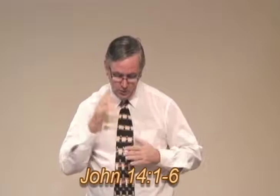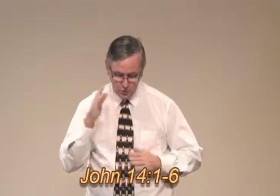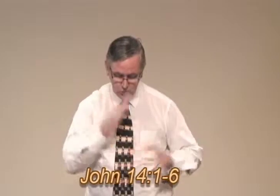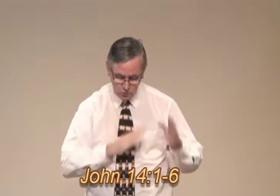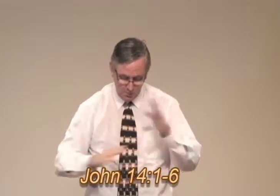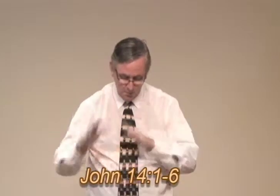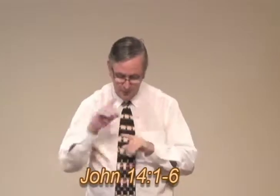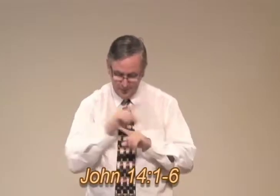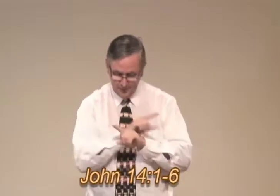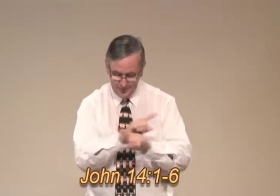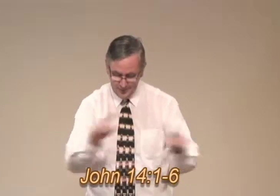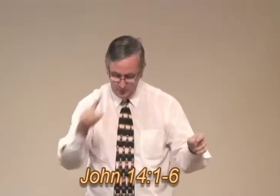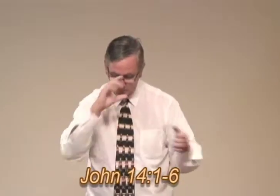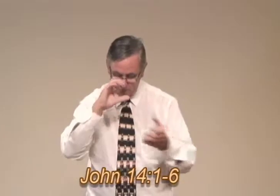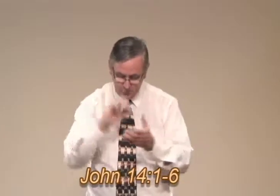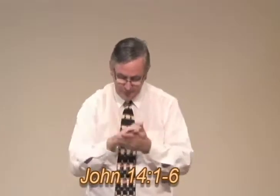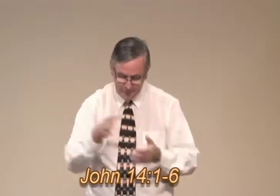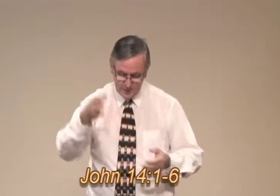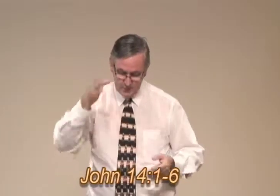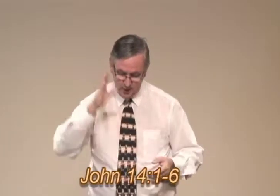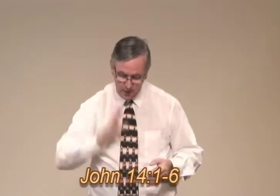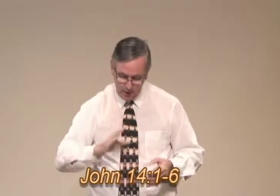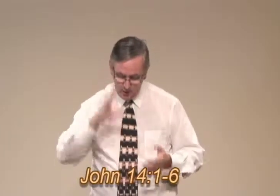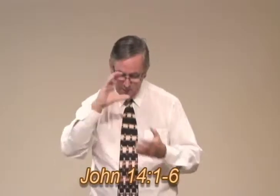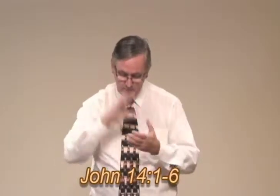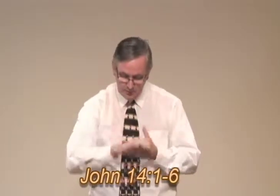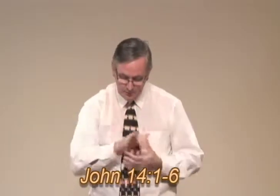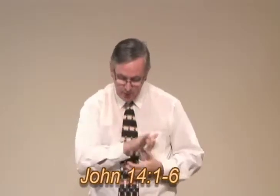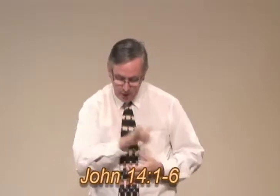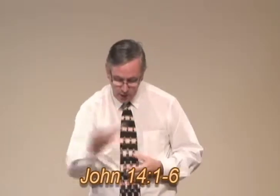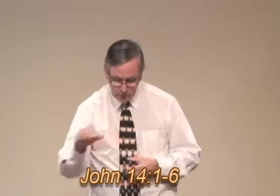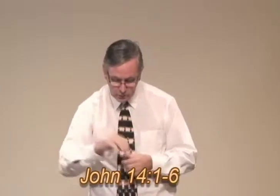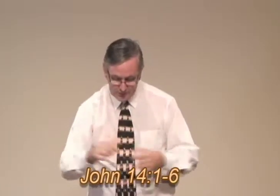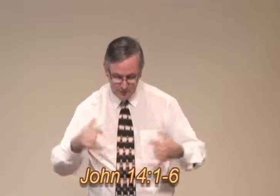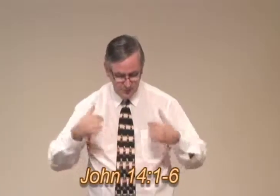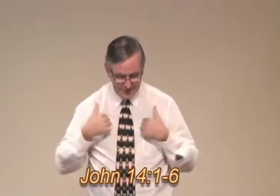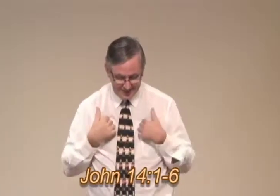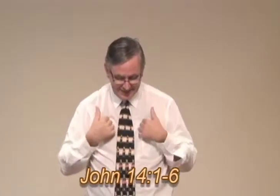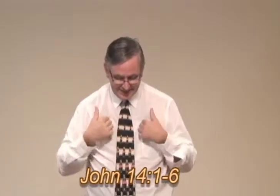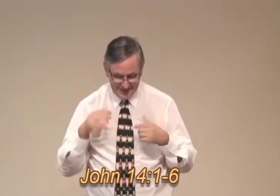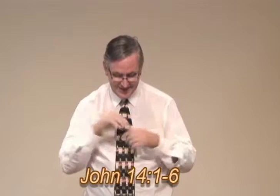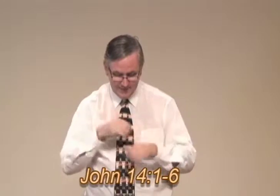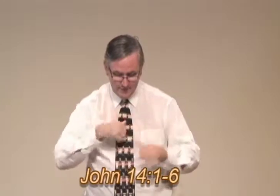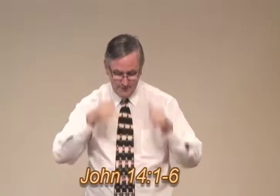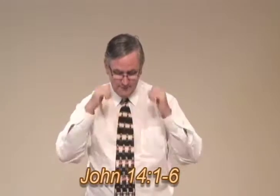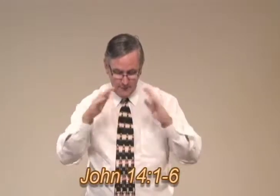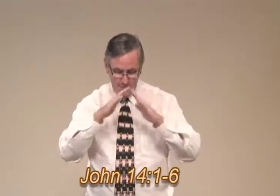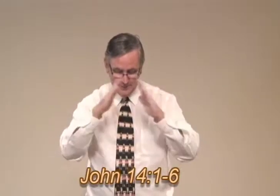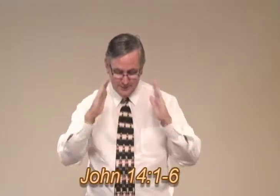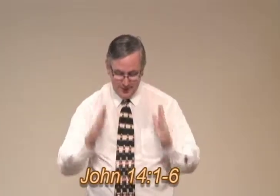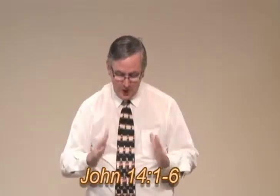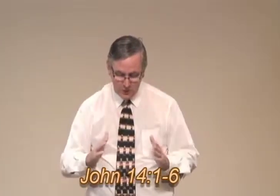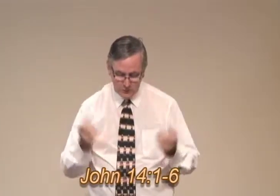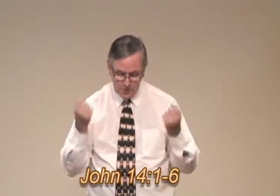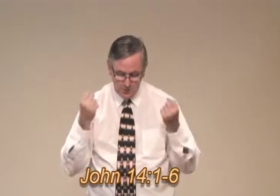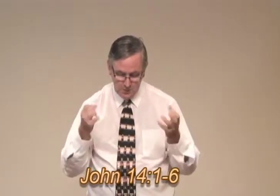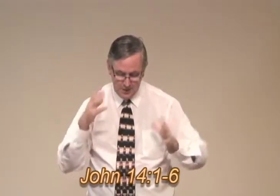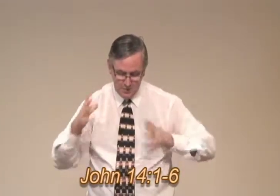be troubled. You believe in God, believe also in me. In my Father's